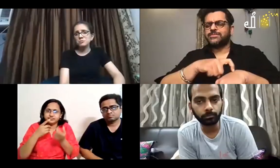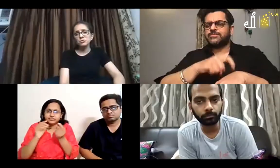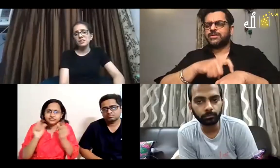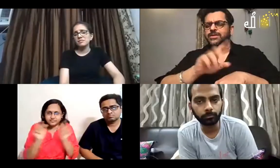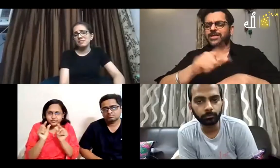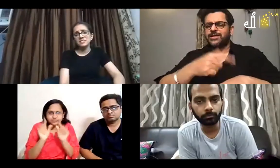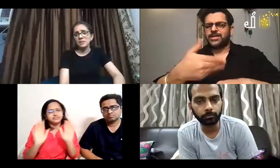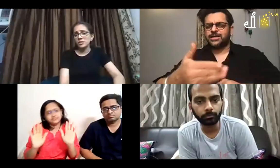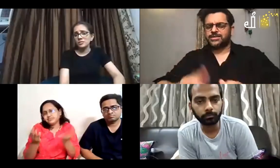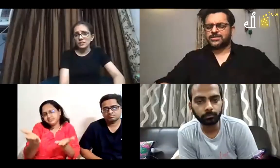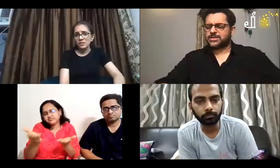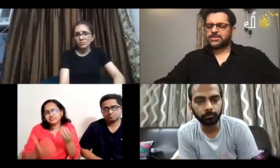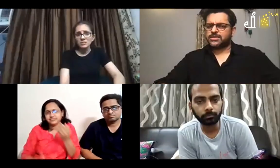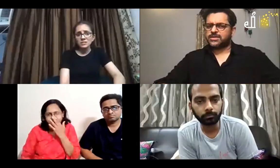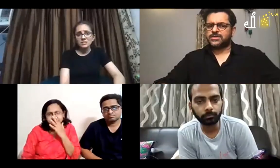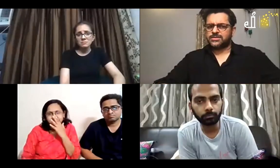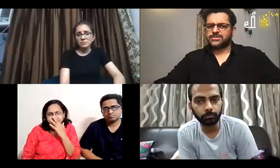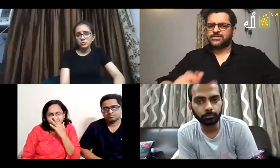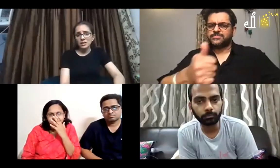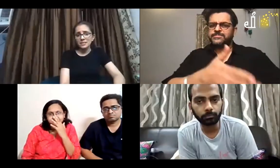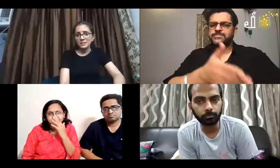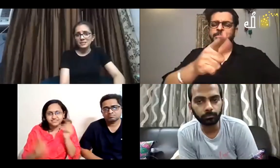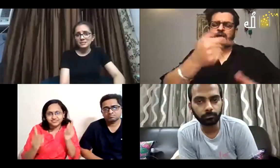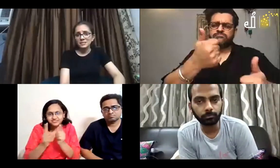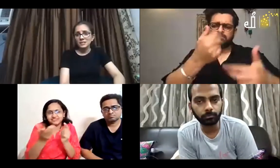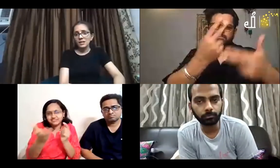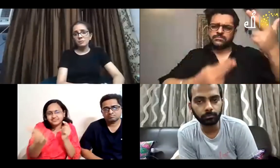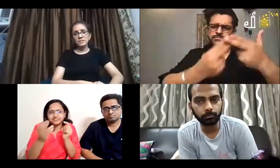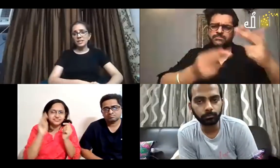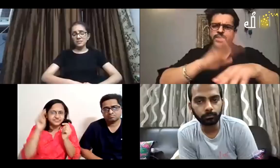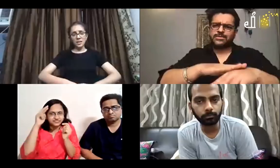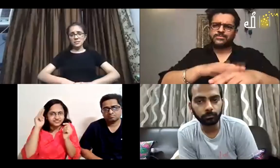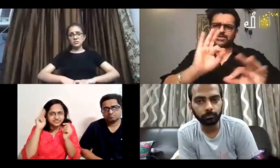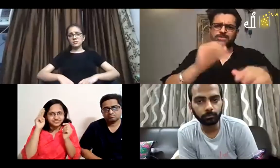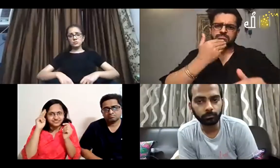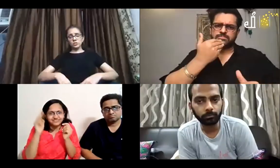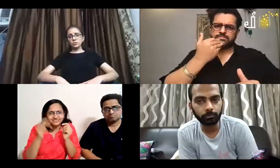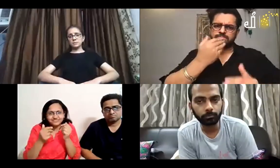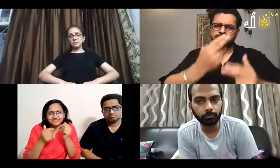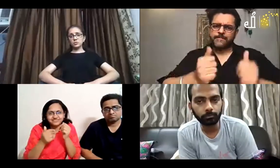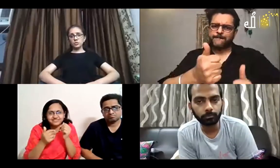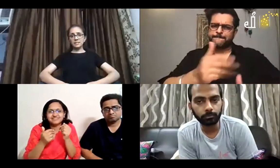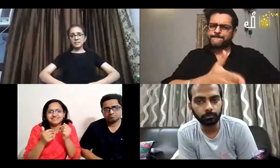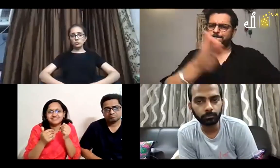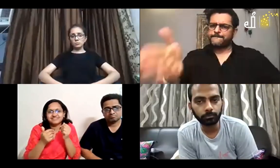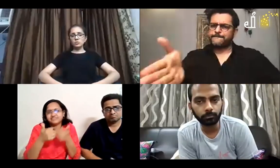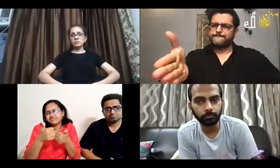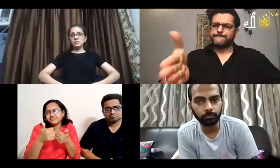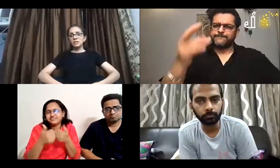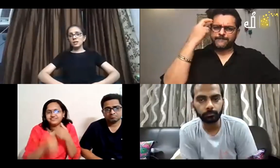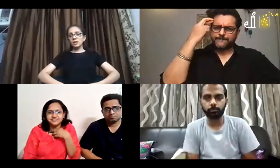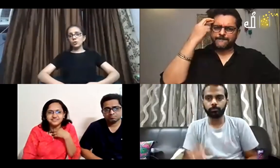Yeah, I'm so sorry, we have the time crunch right now, we have to hurry, please. But yeah, that's good experience you shared. Thank you so